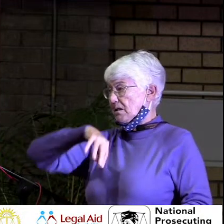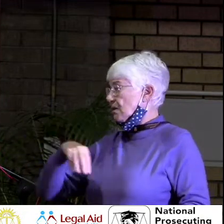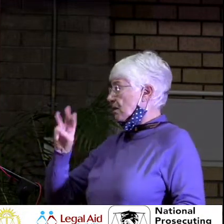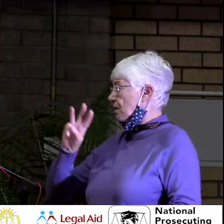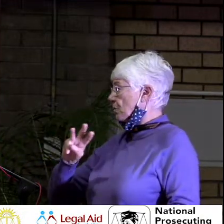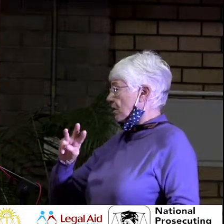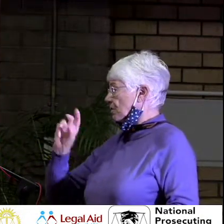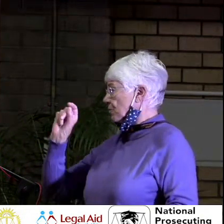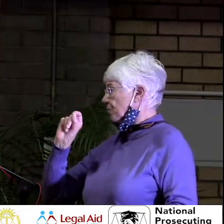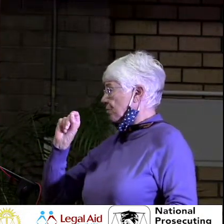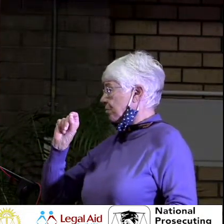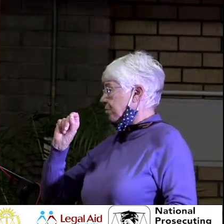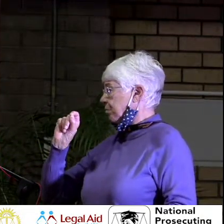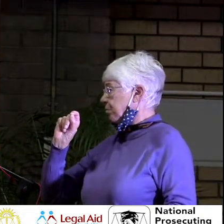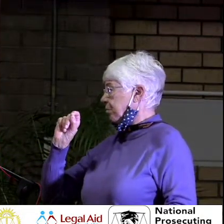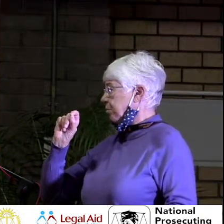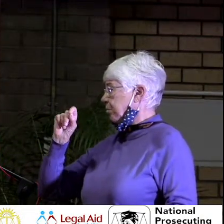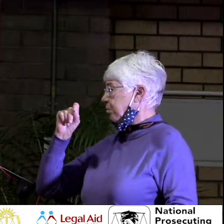of the